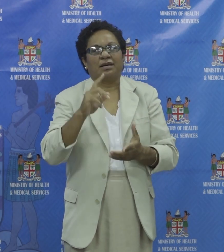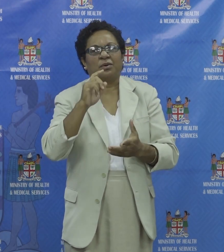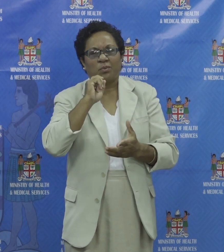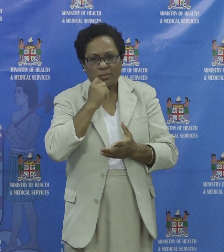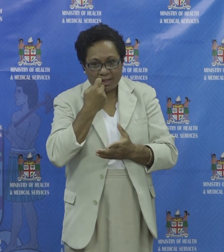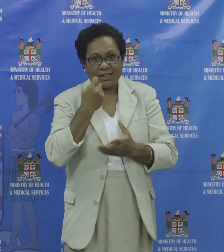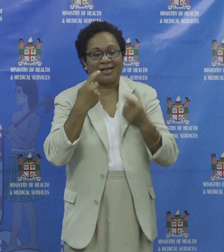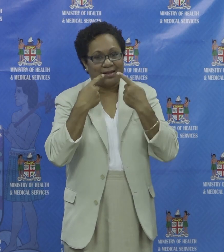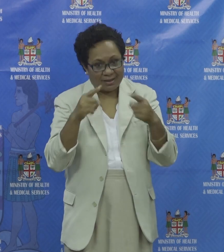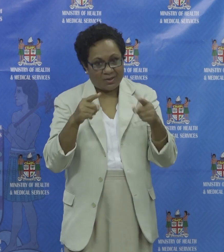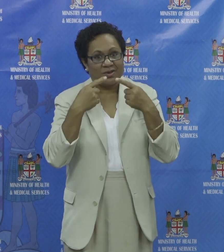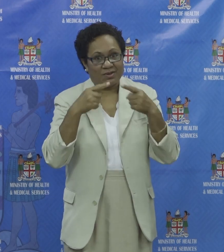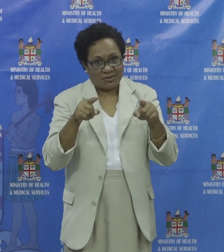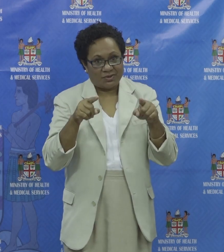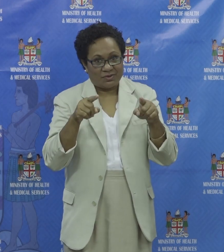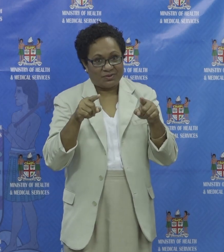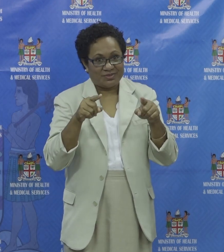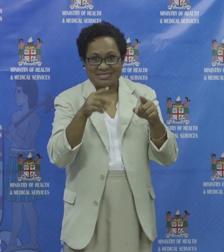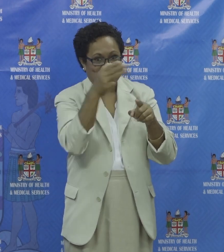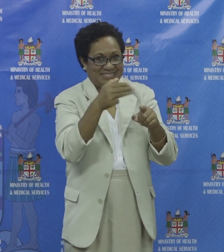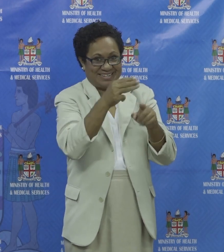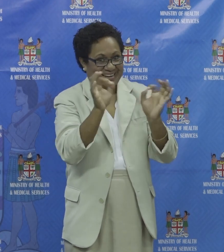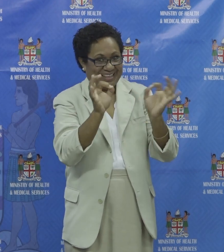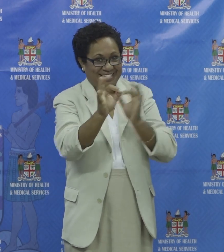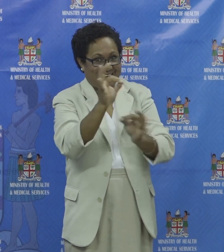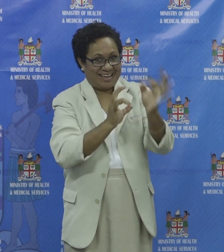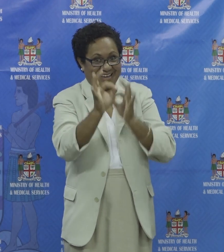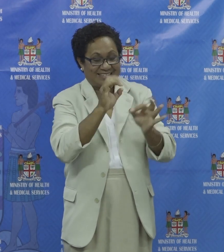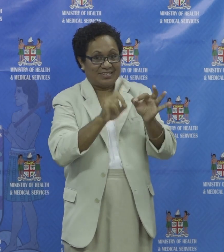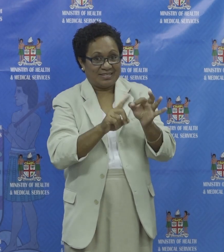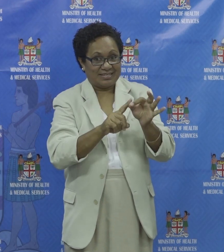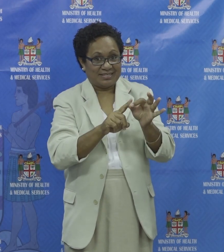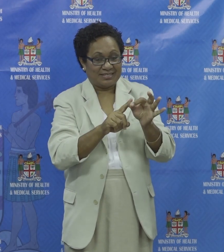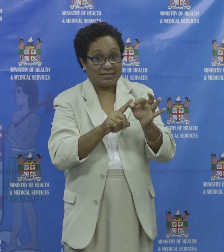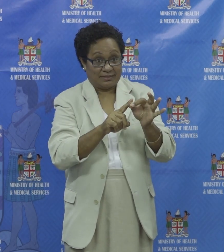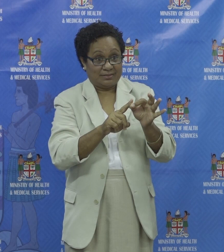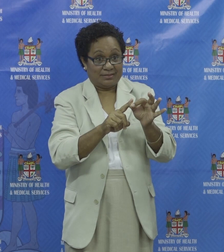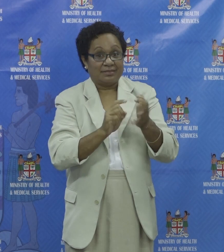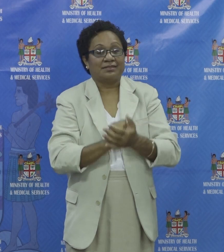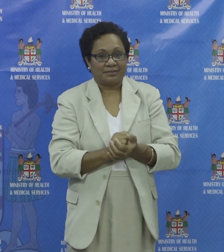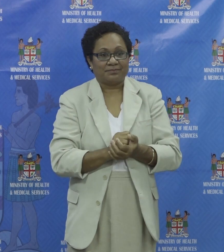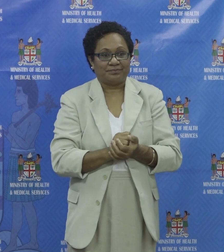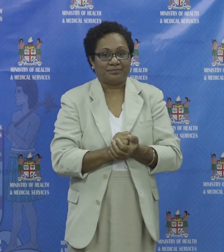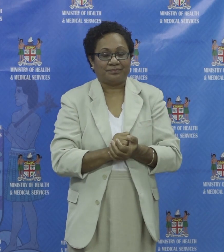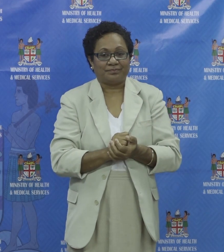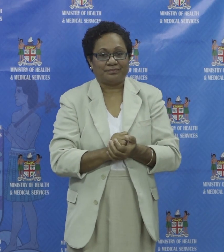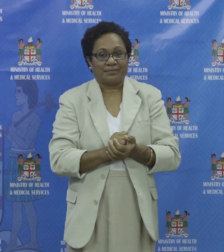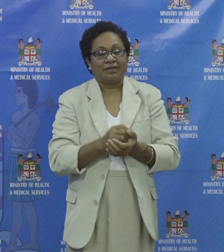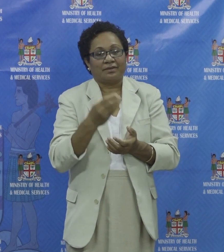times, and then when we had special announcements, we either did it as an announcement or through a press